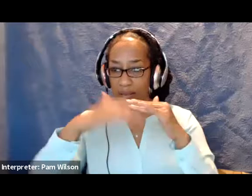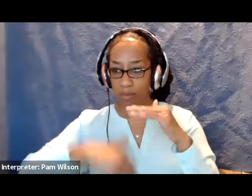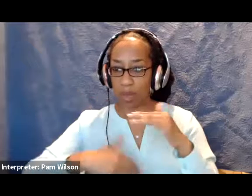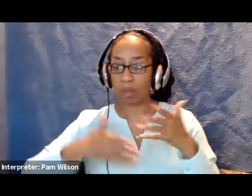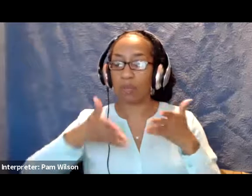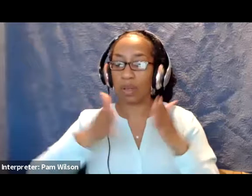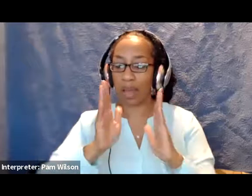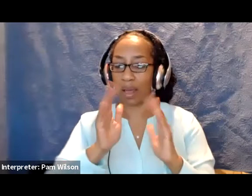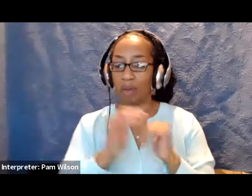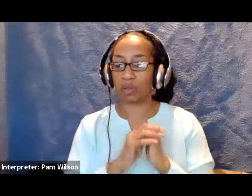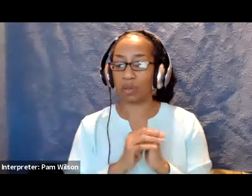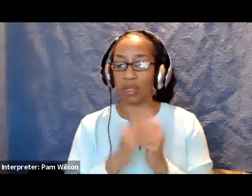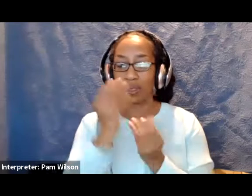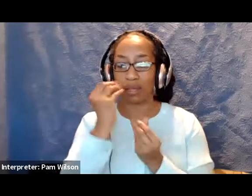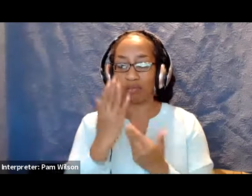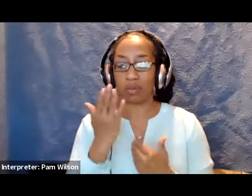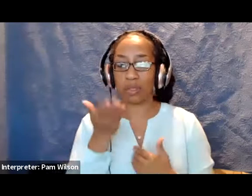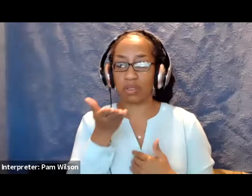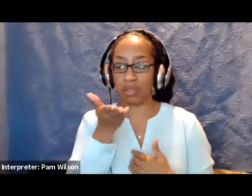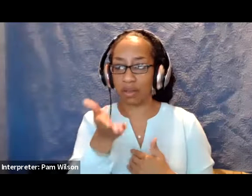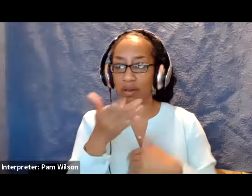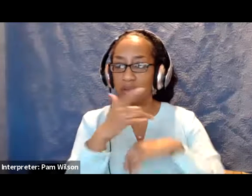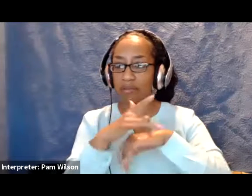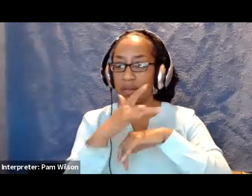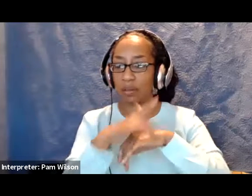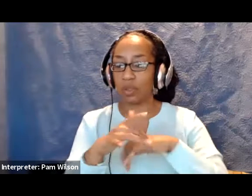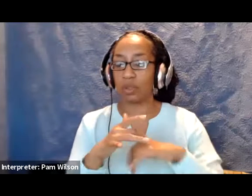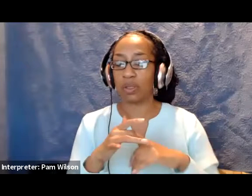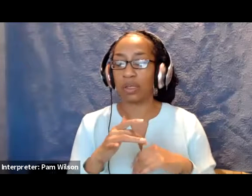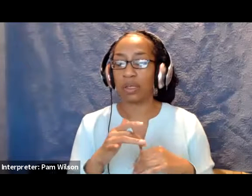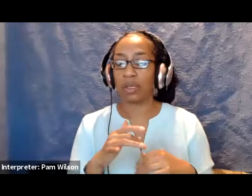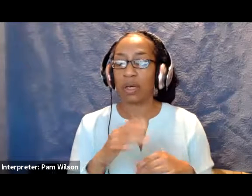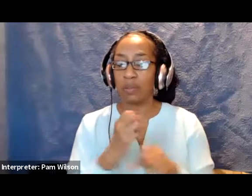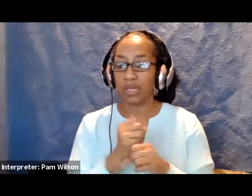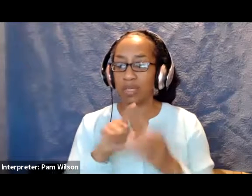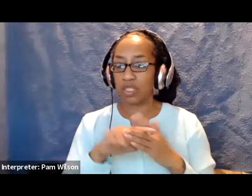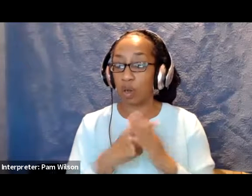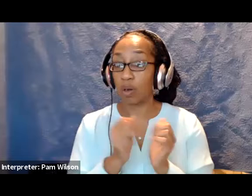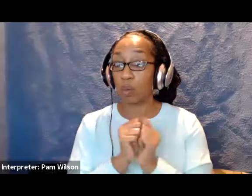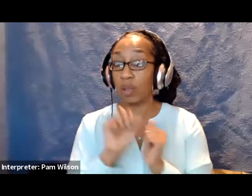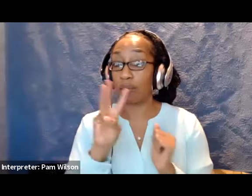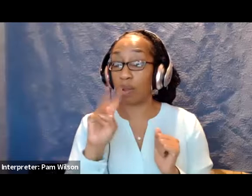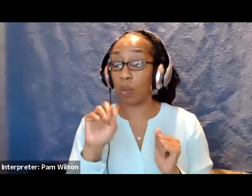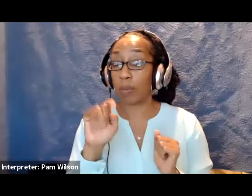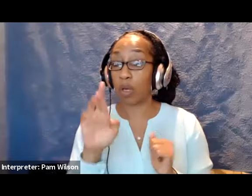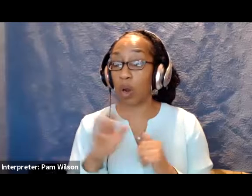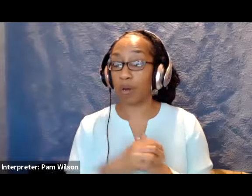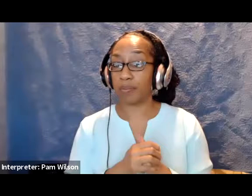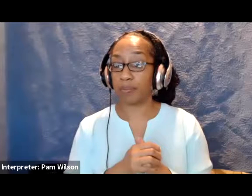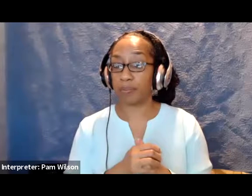And the information's also available there, getting started with webinar.